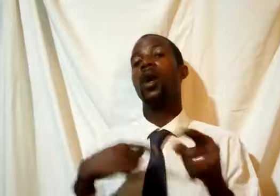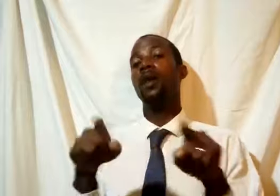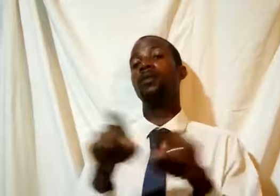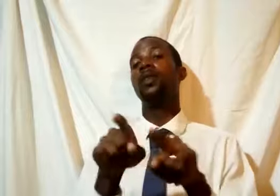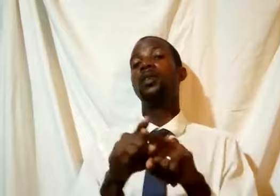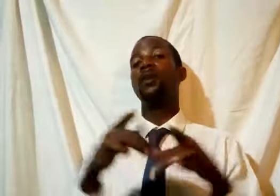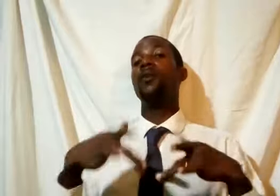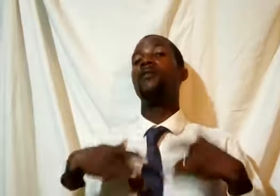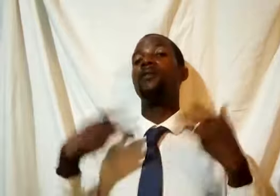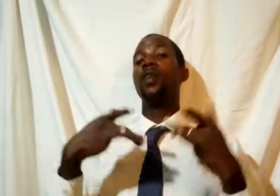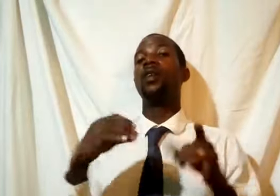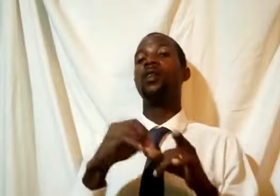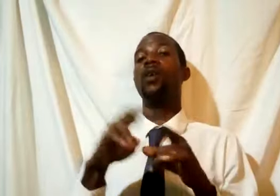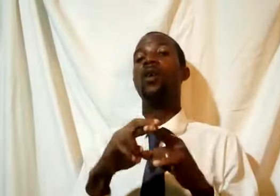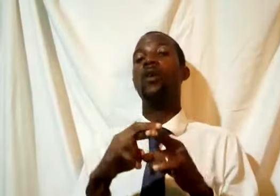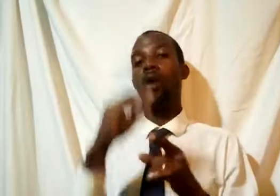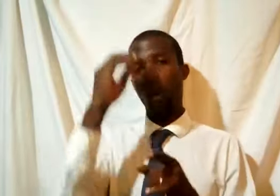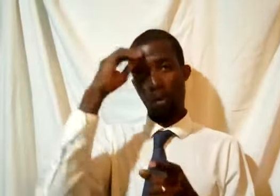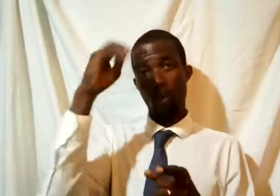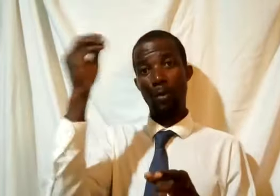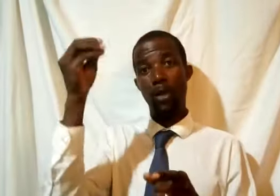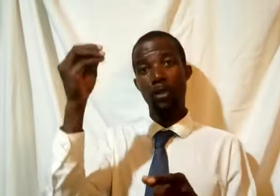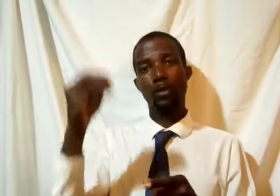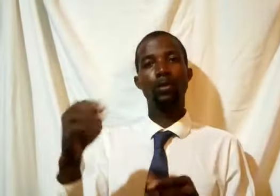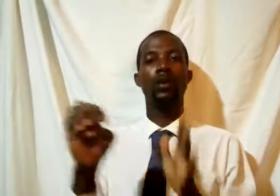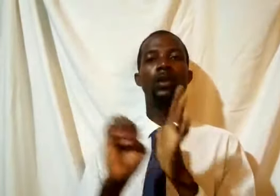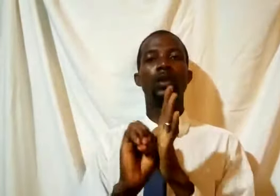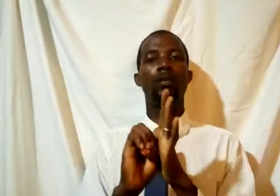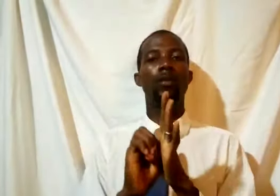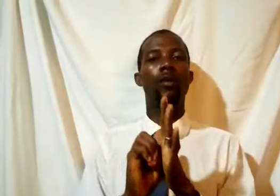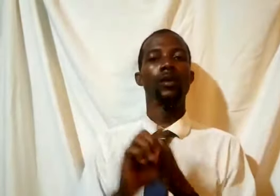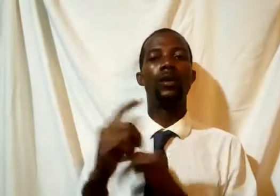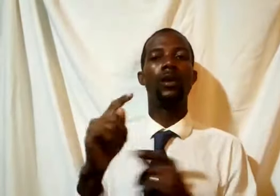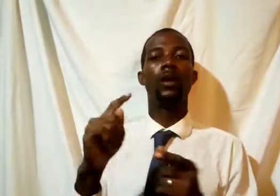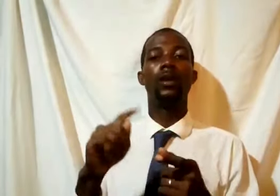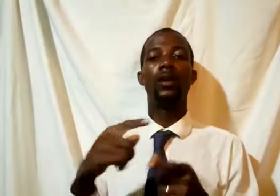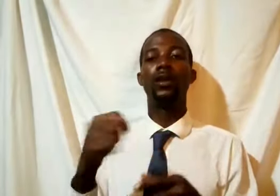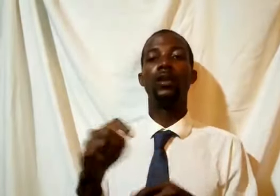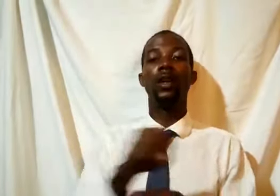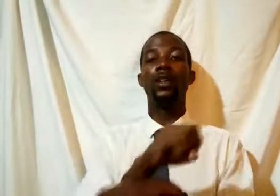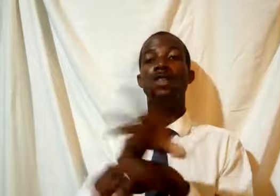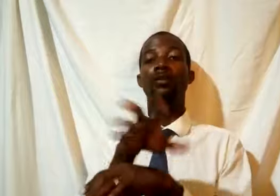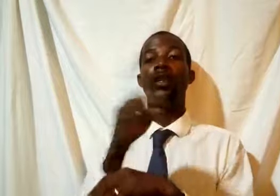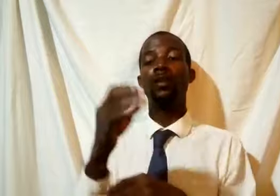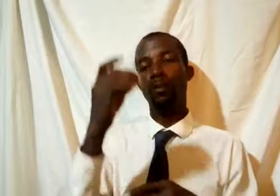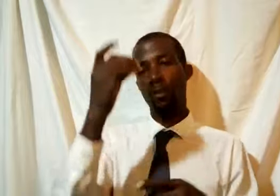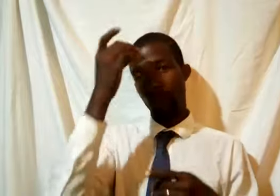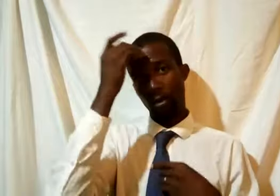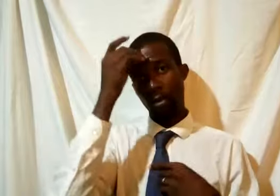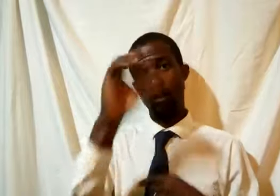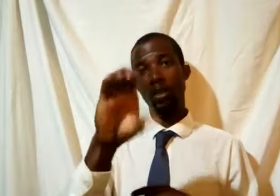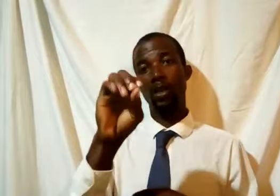opinion. Example: the spread of COVID-19 is causing panic among the